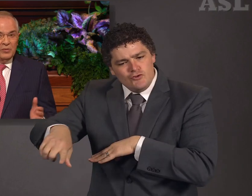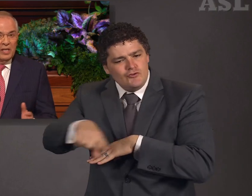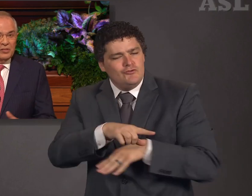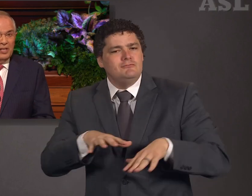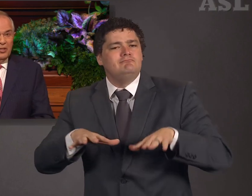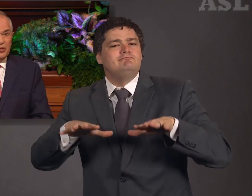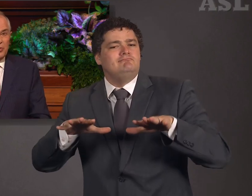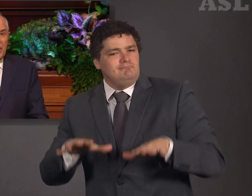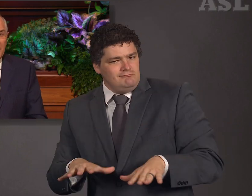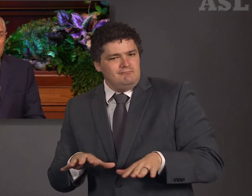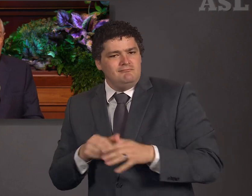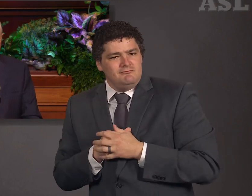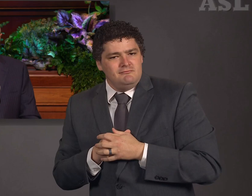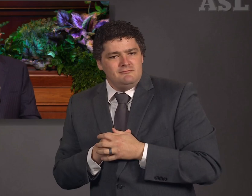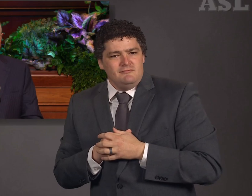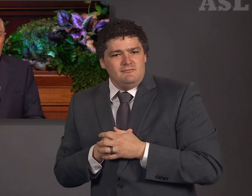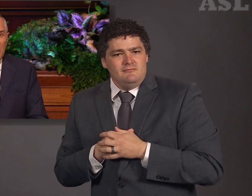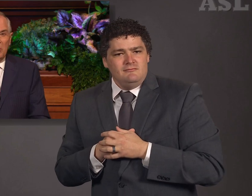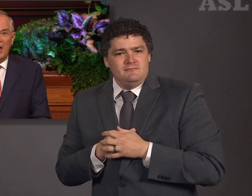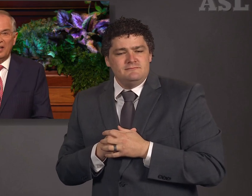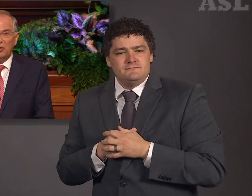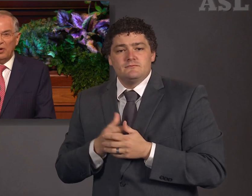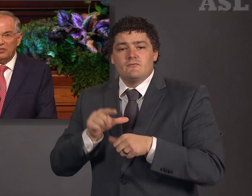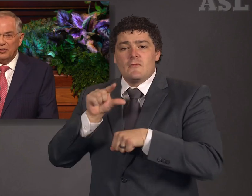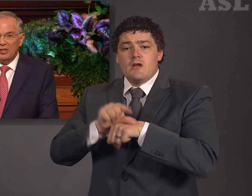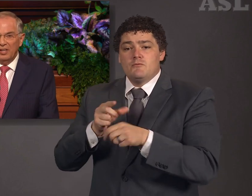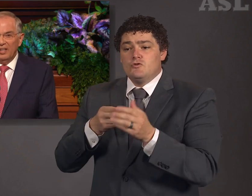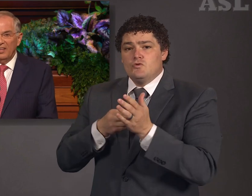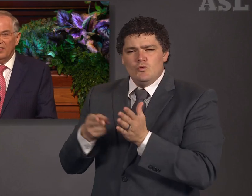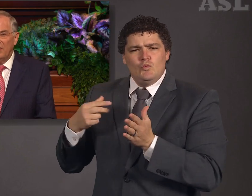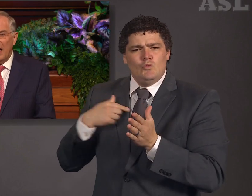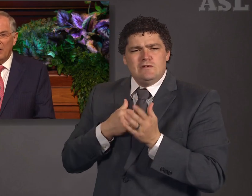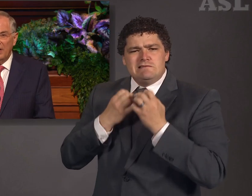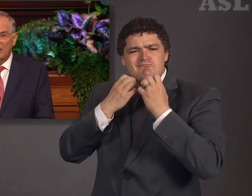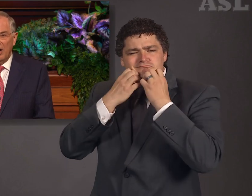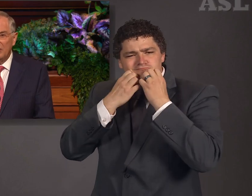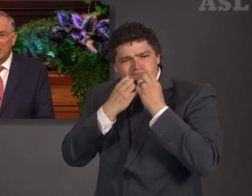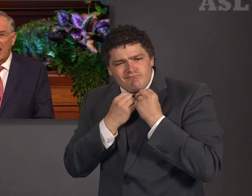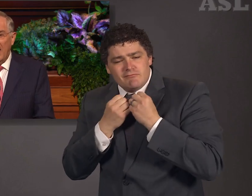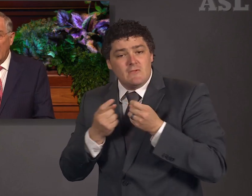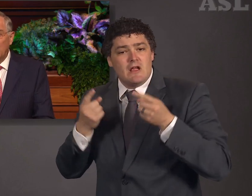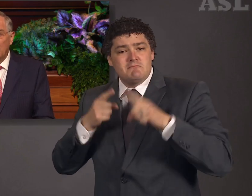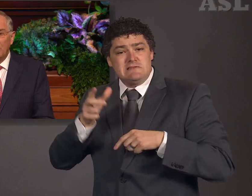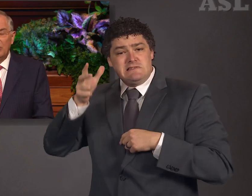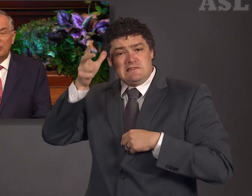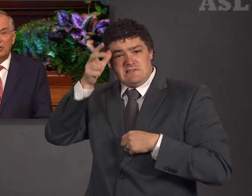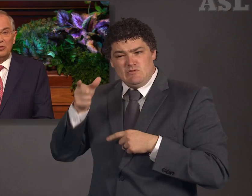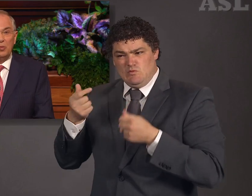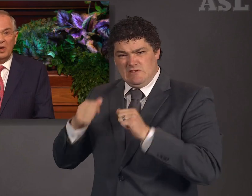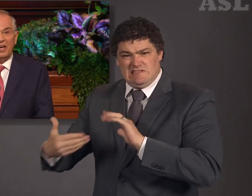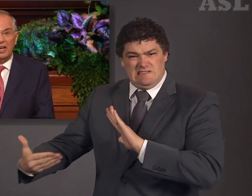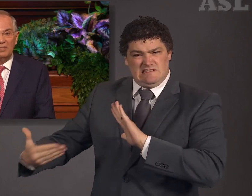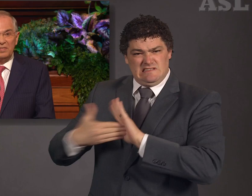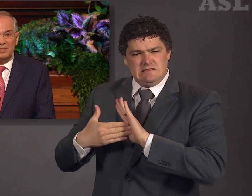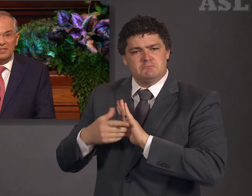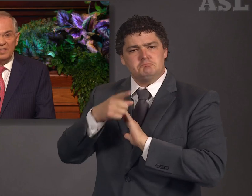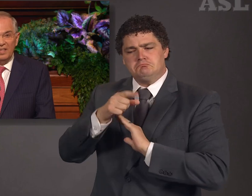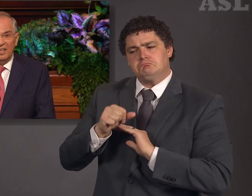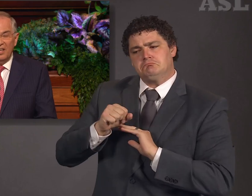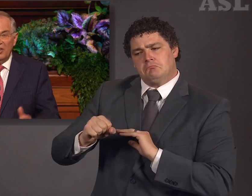What gives us the inner strength to cool, calm, and quench the fiery darts aimed toward the truths we